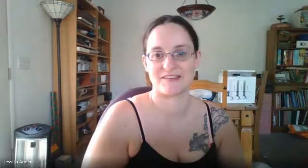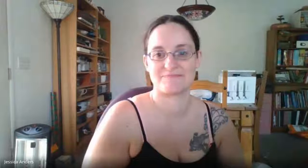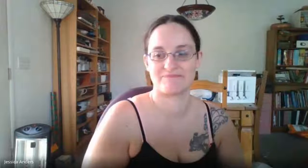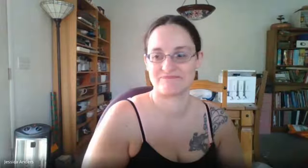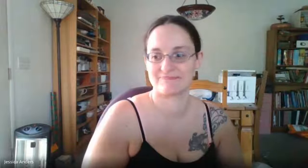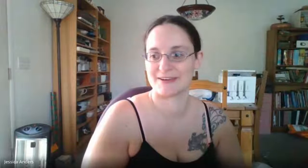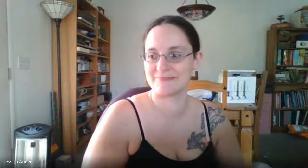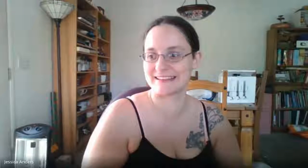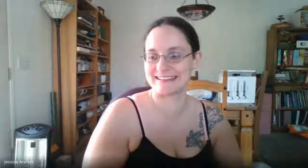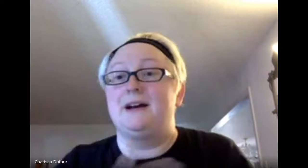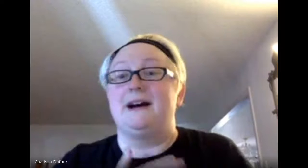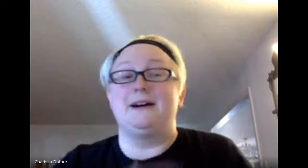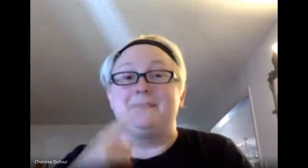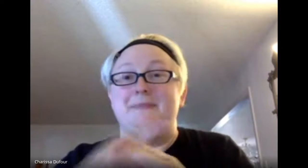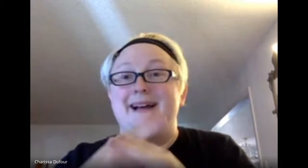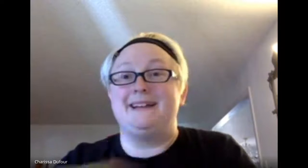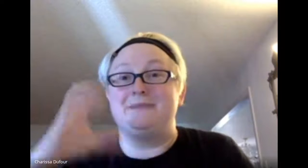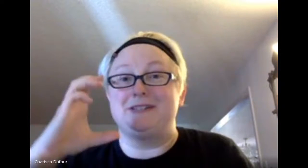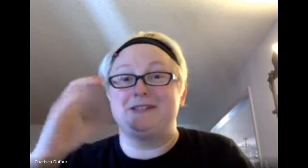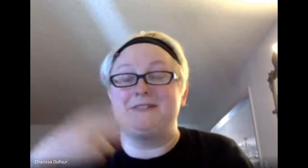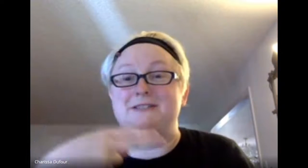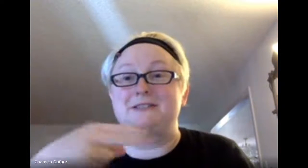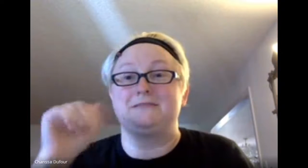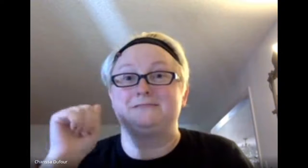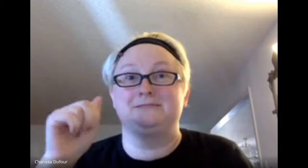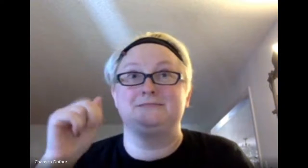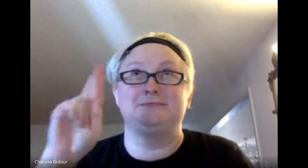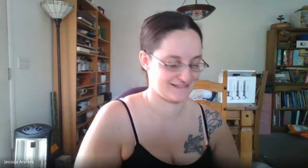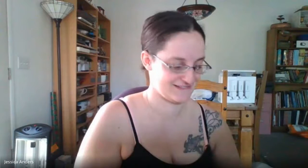hear. Yeah. Okay. My name is.